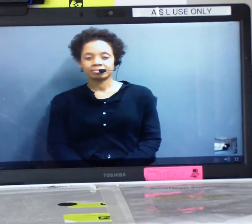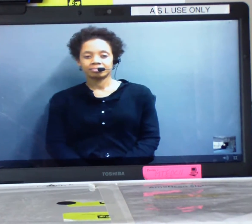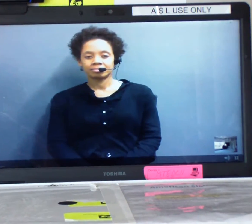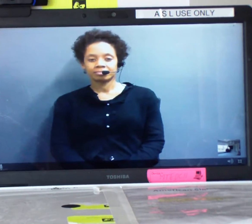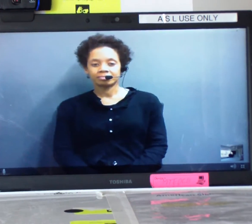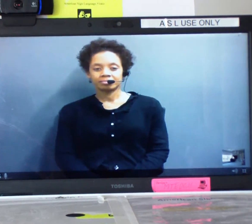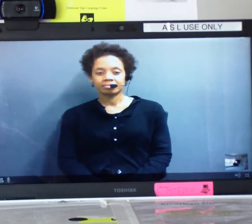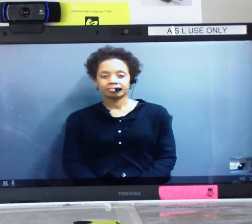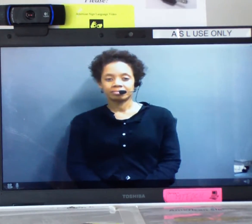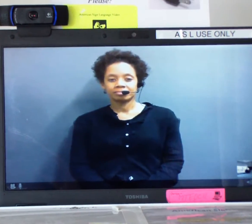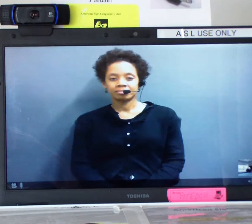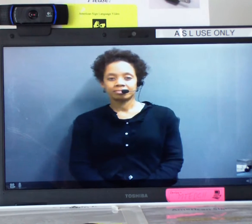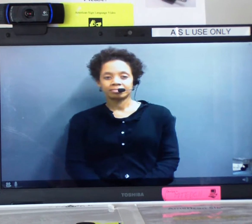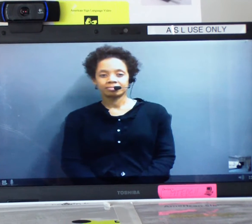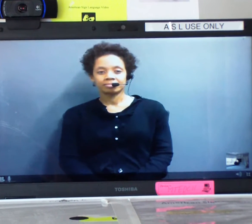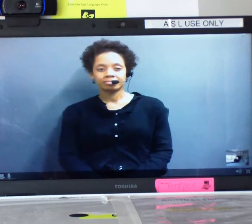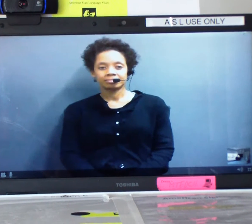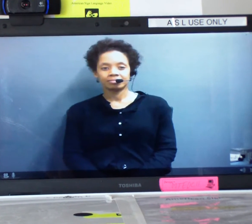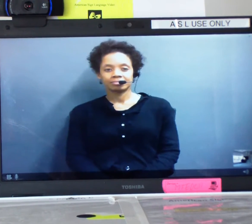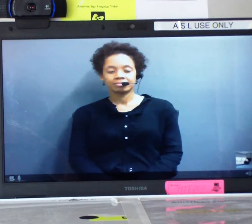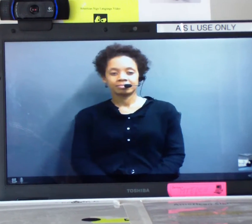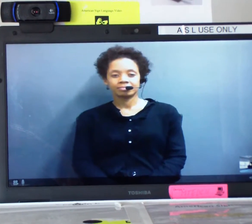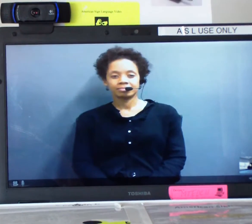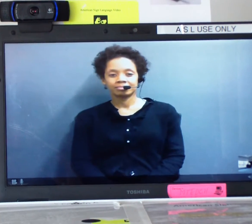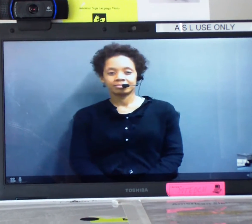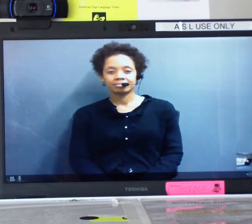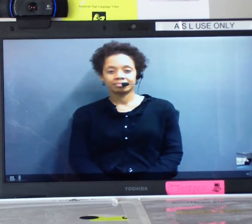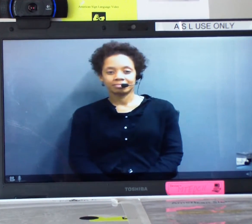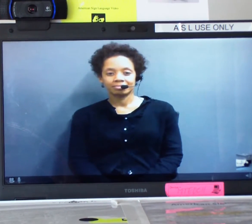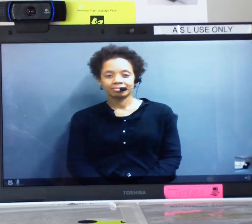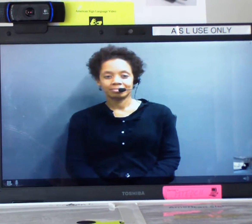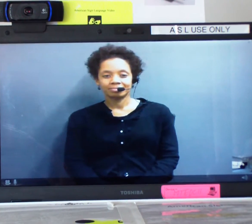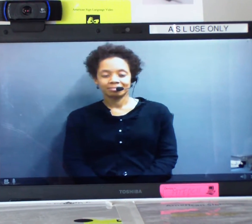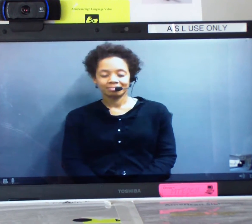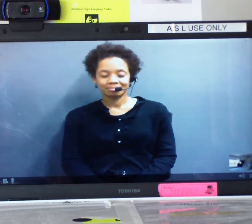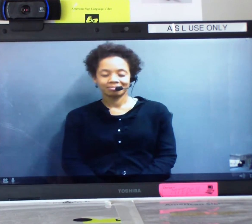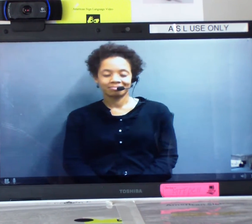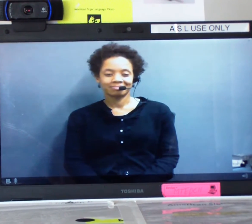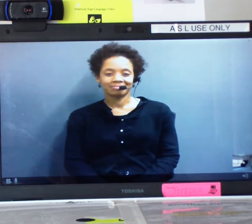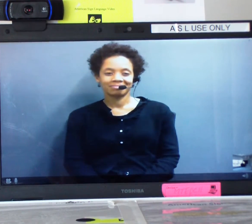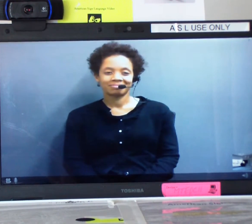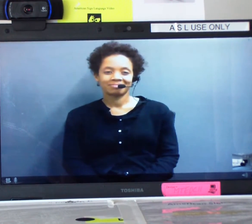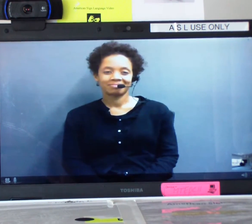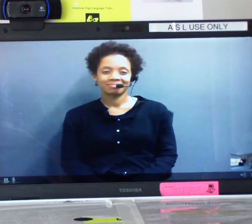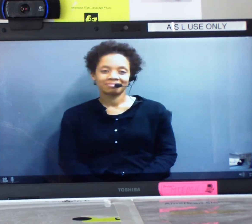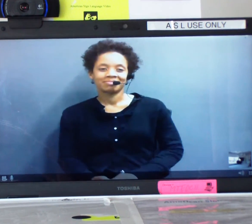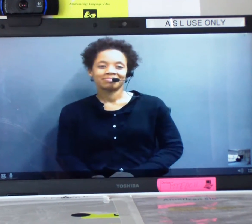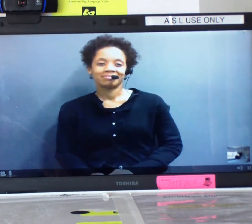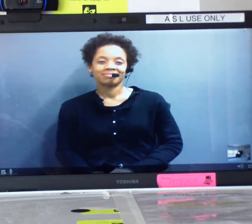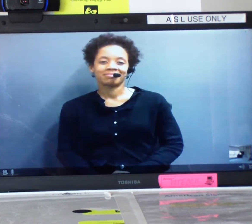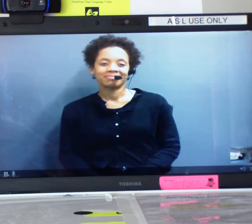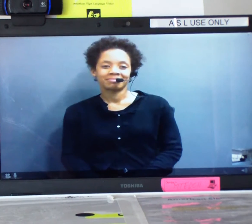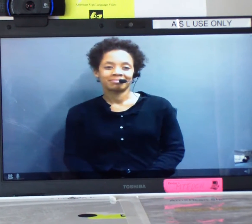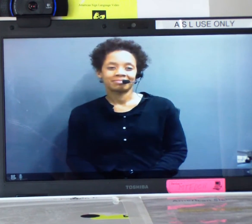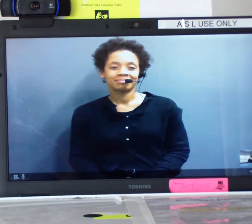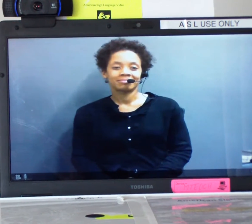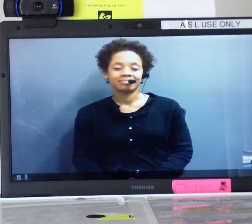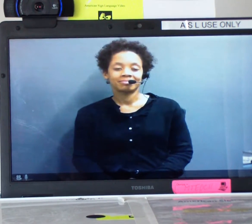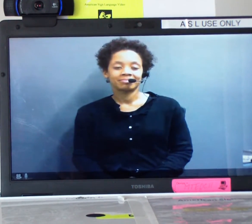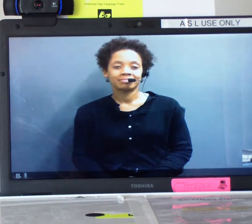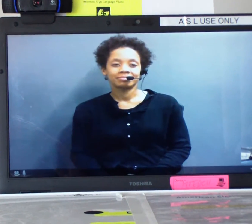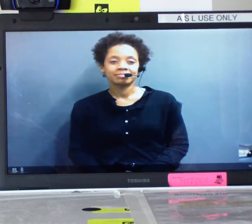will sign. Interpreter, maybe you can sign while I am talking so that they can see how simultaneously you do